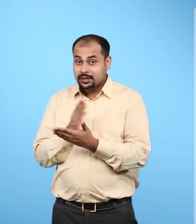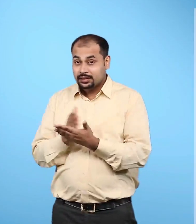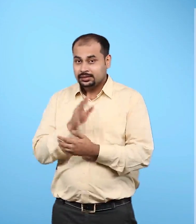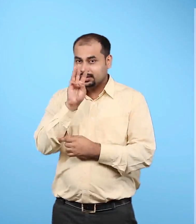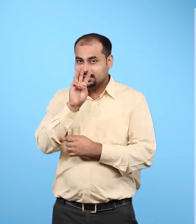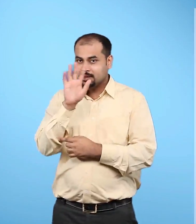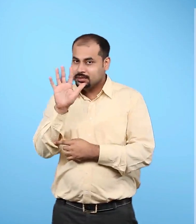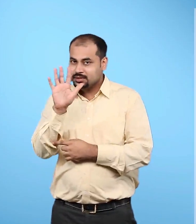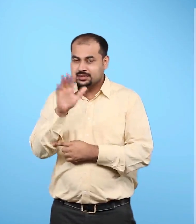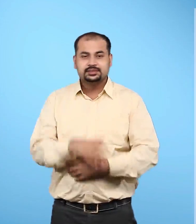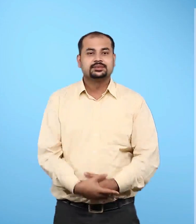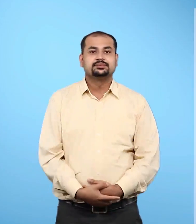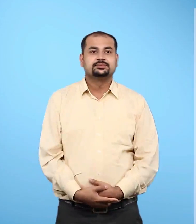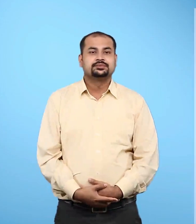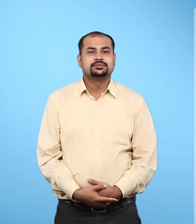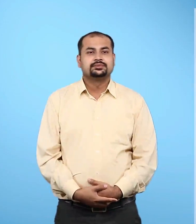Page 35.